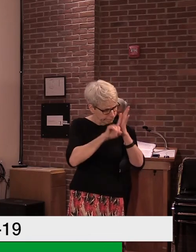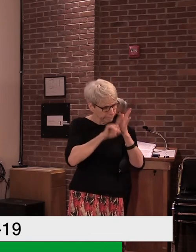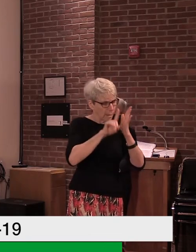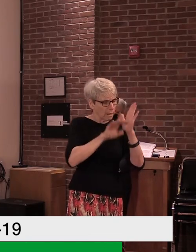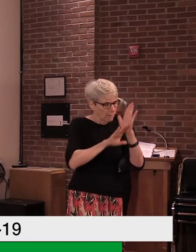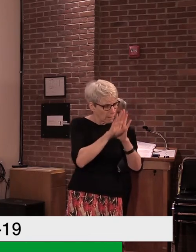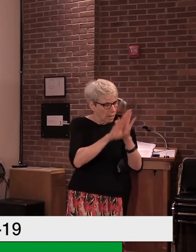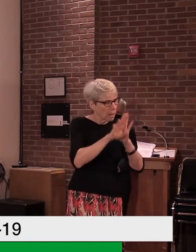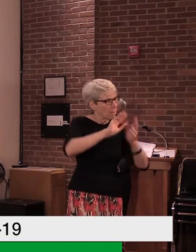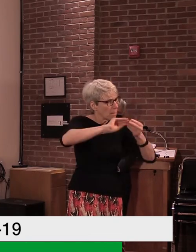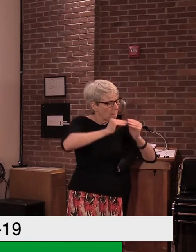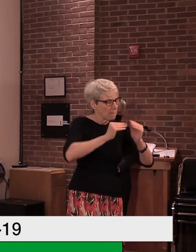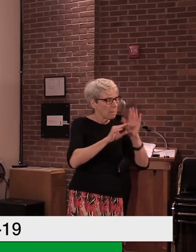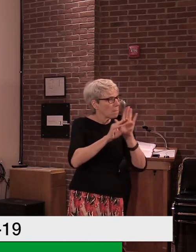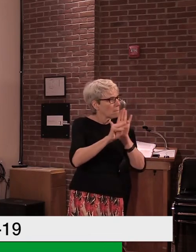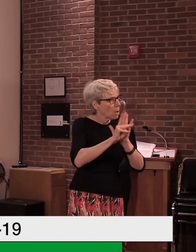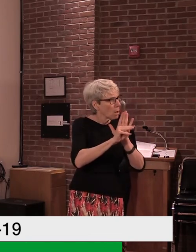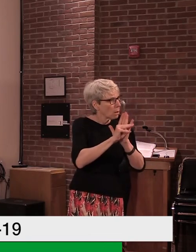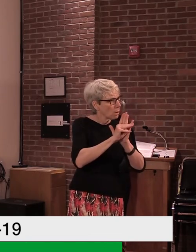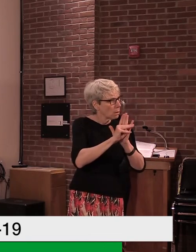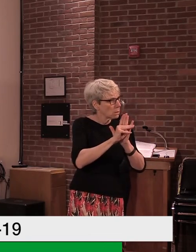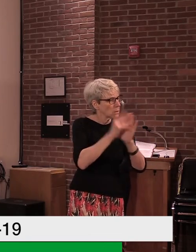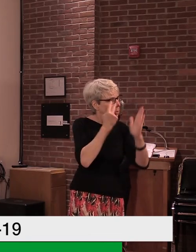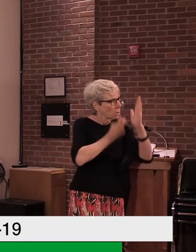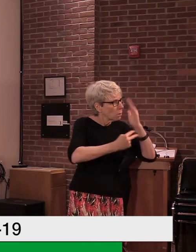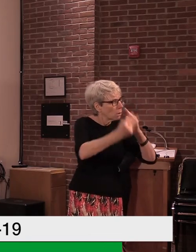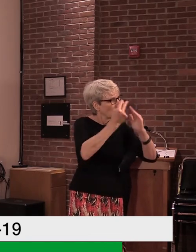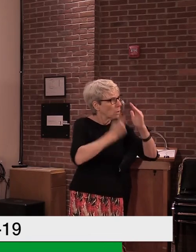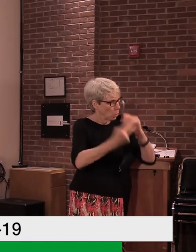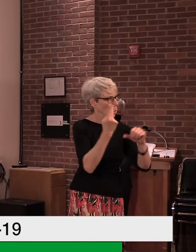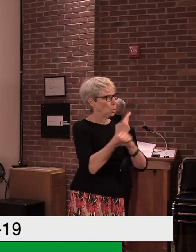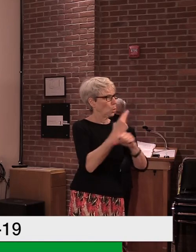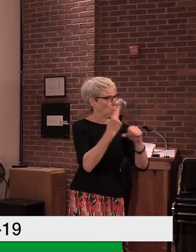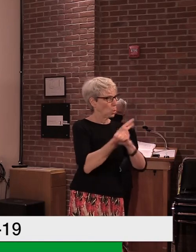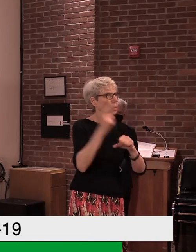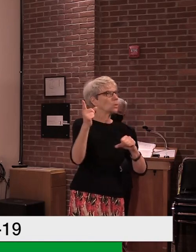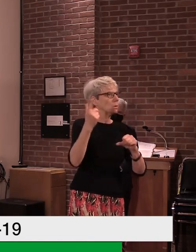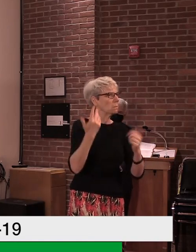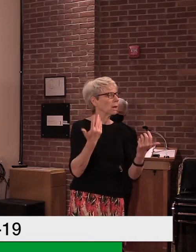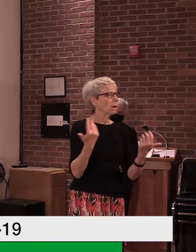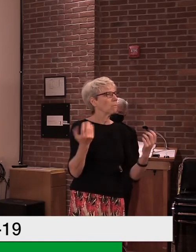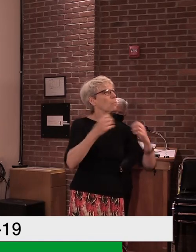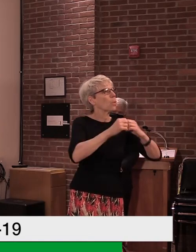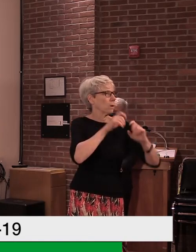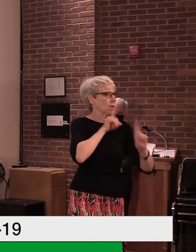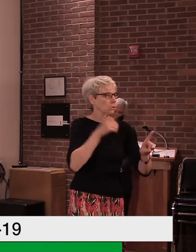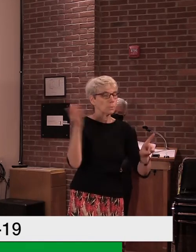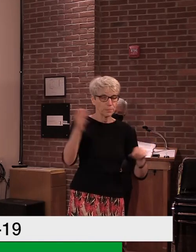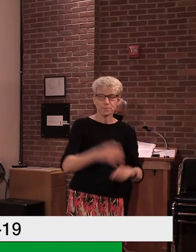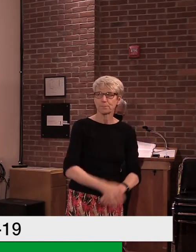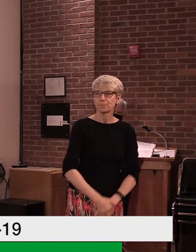department that we've all viewed that actually shed some more light on this.